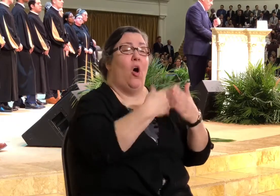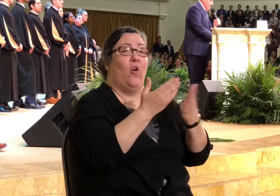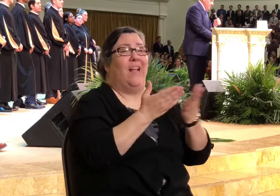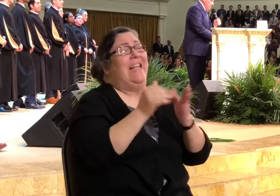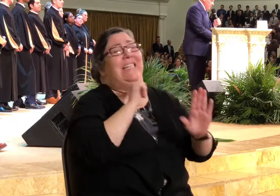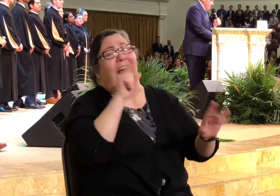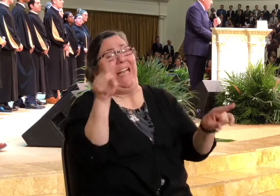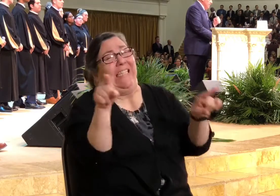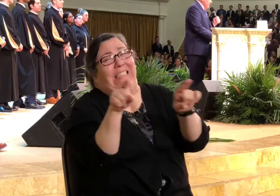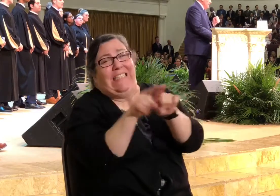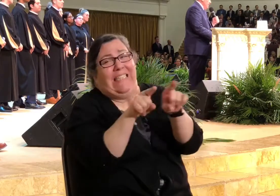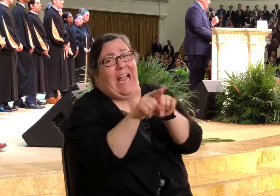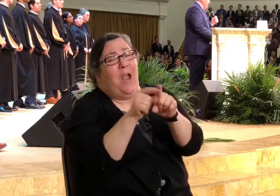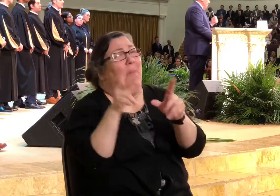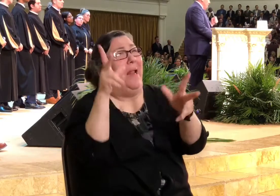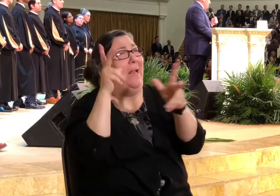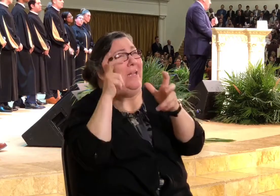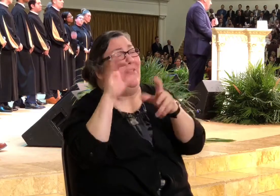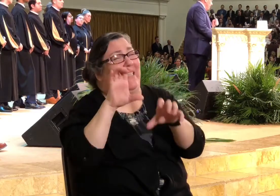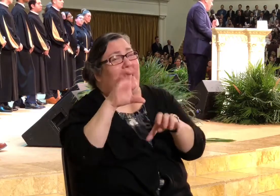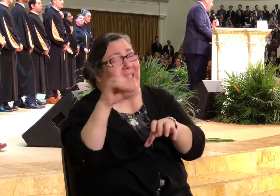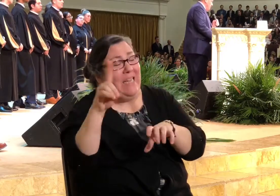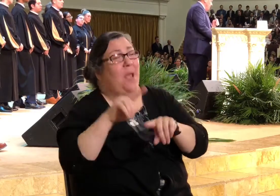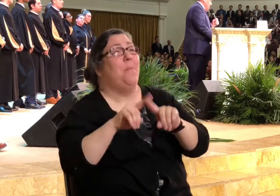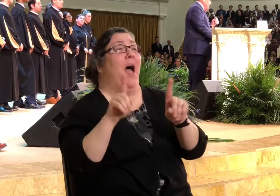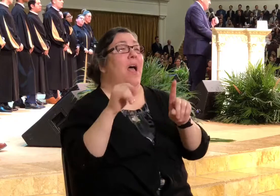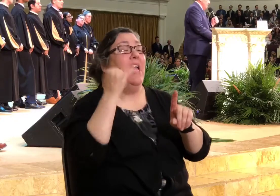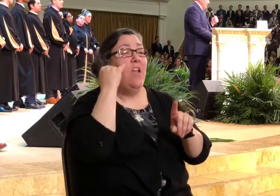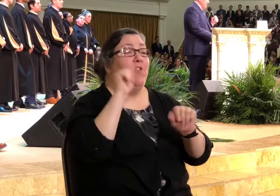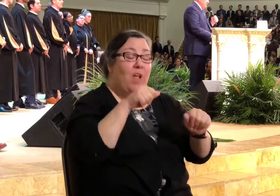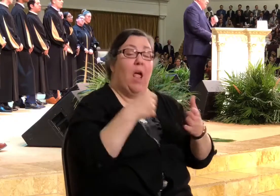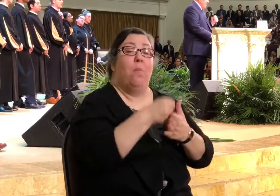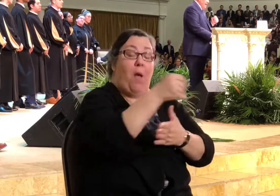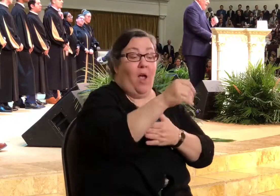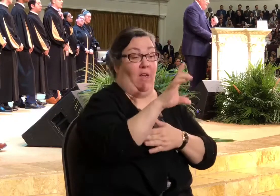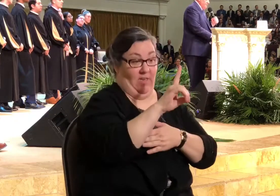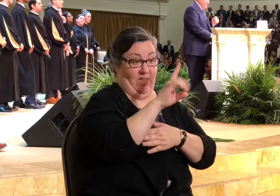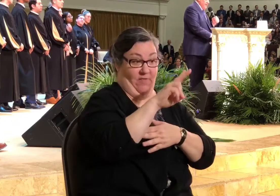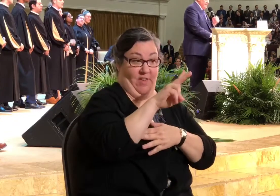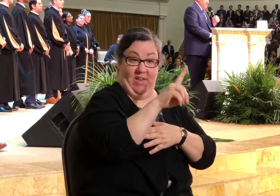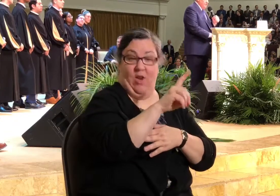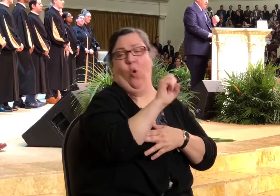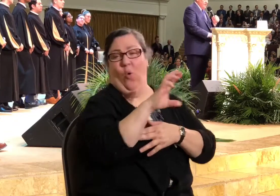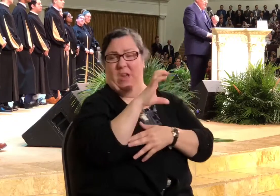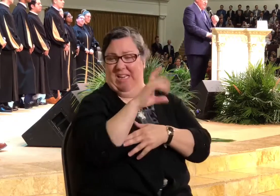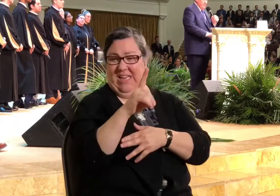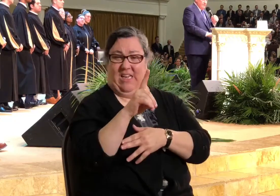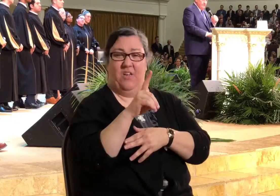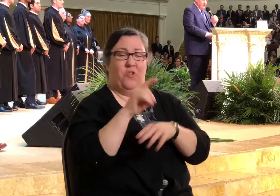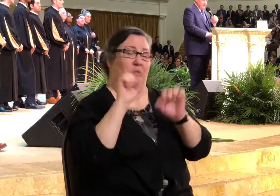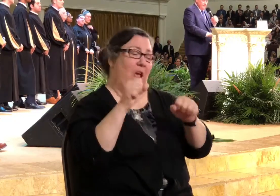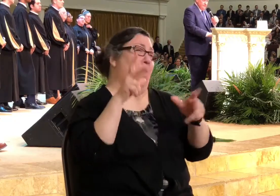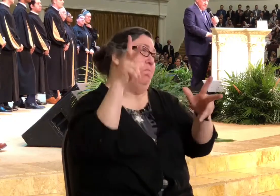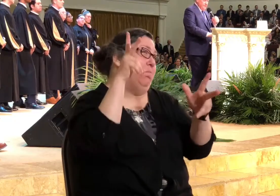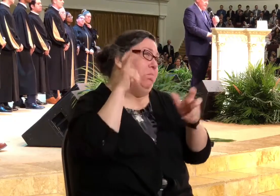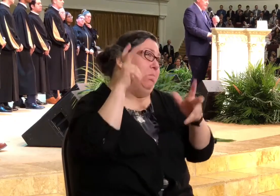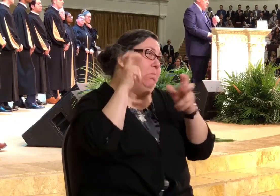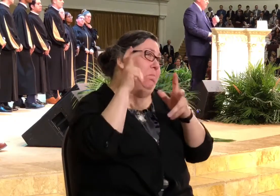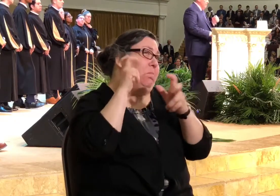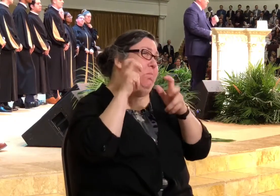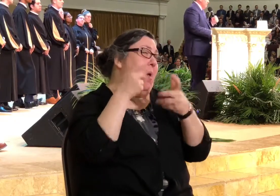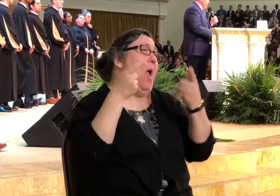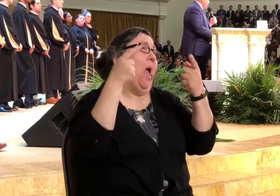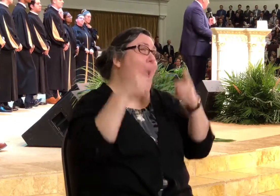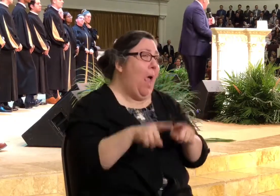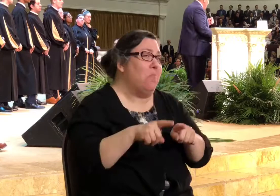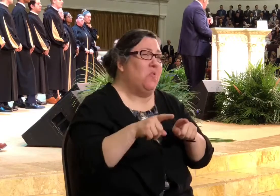same, but if you can get a DVD or a CD, at least you can get the